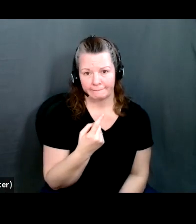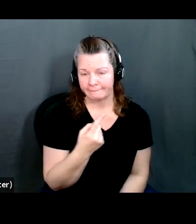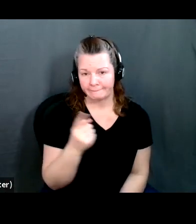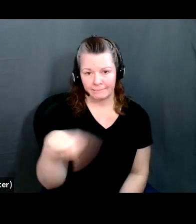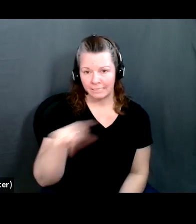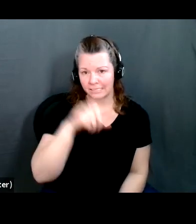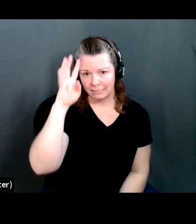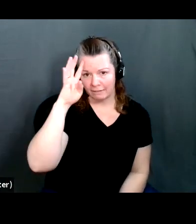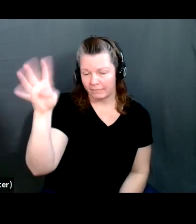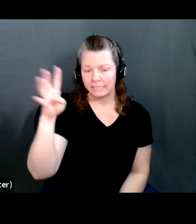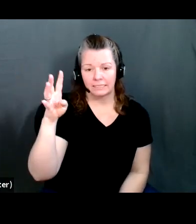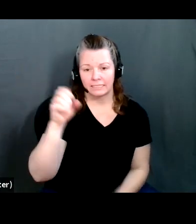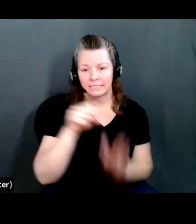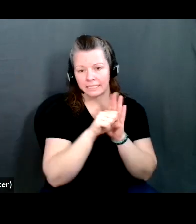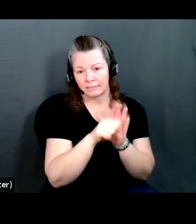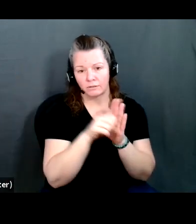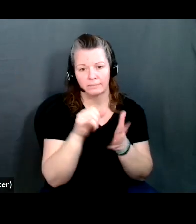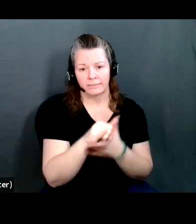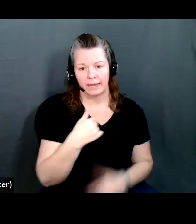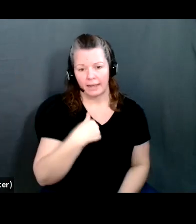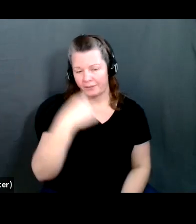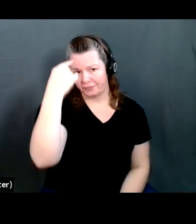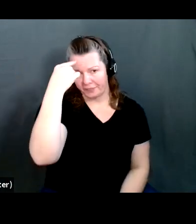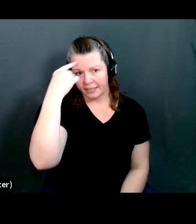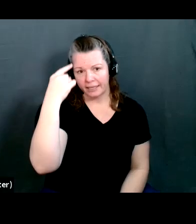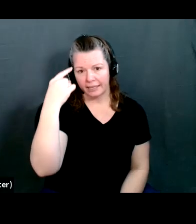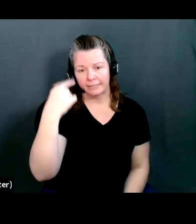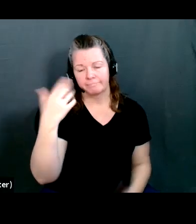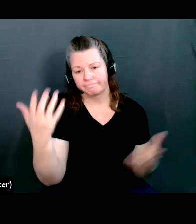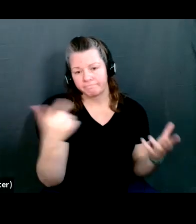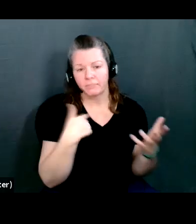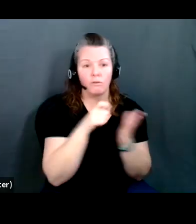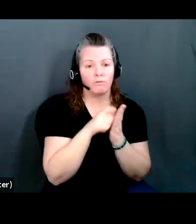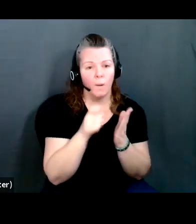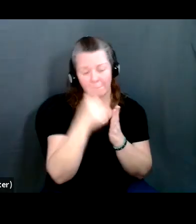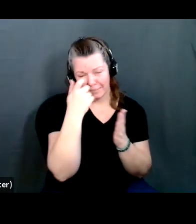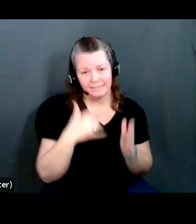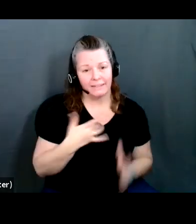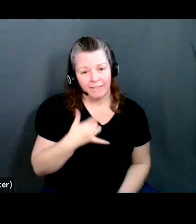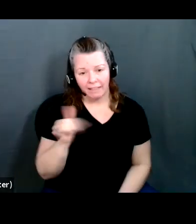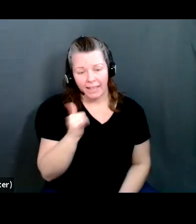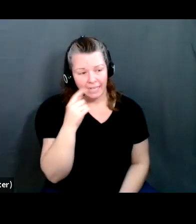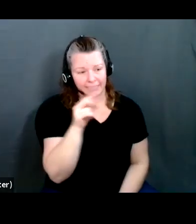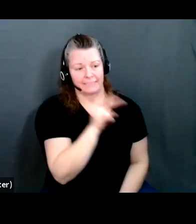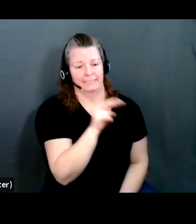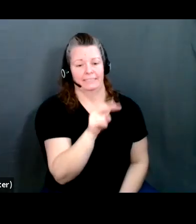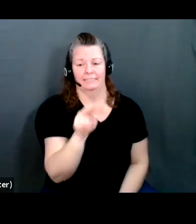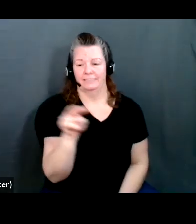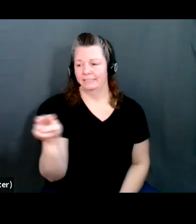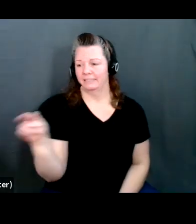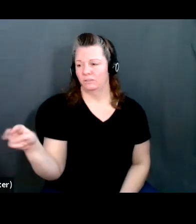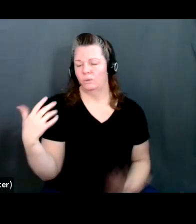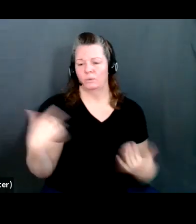These are invented syndromes that I think, I wrote them because I felt like I had seen these kind